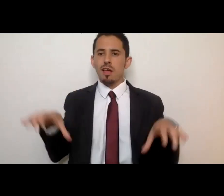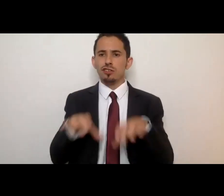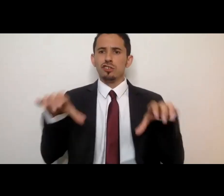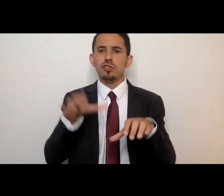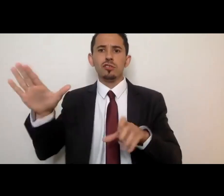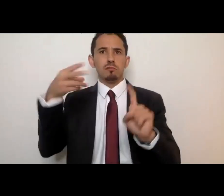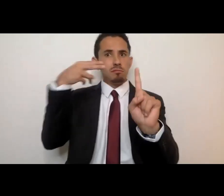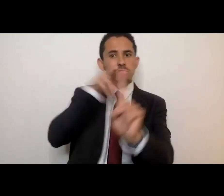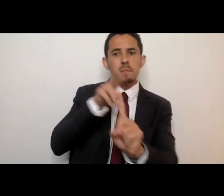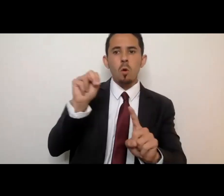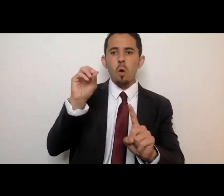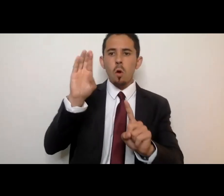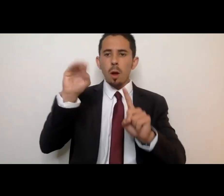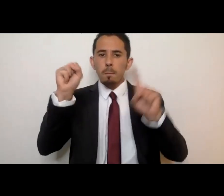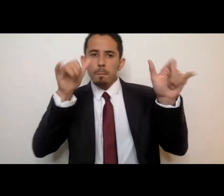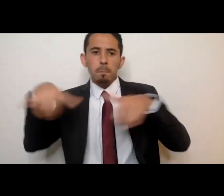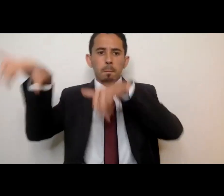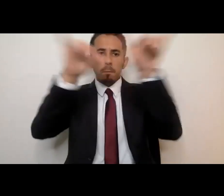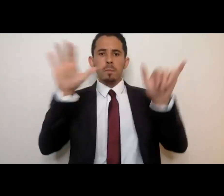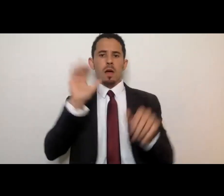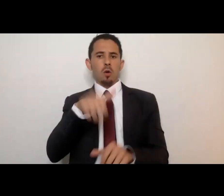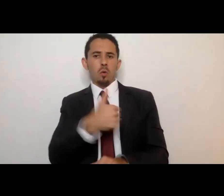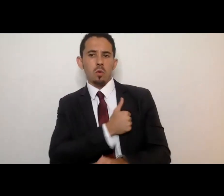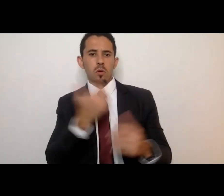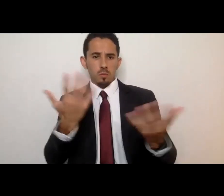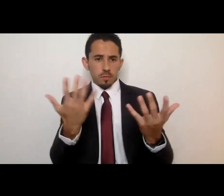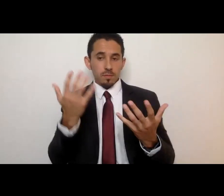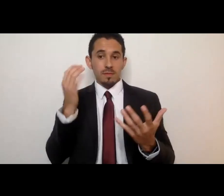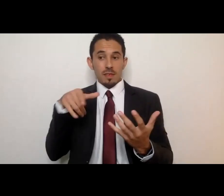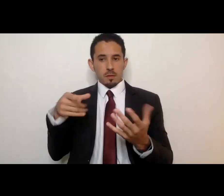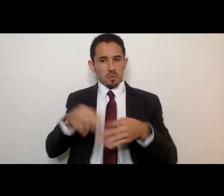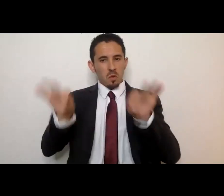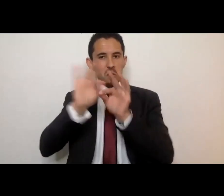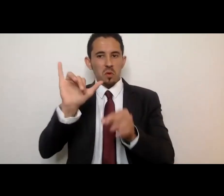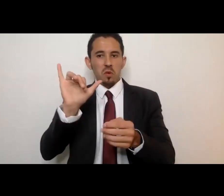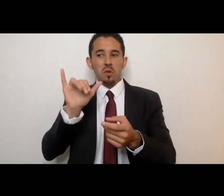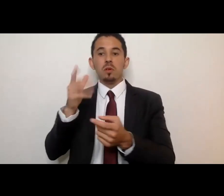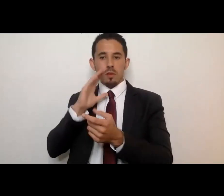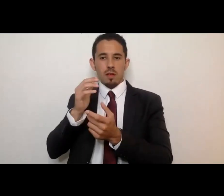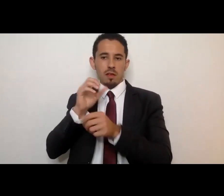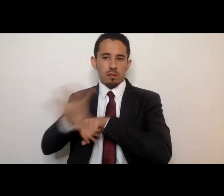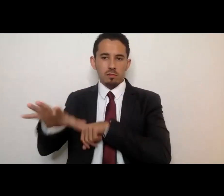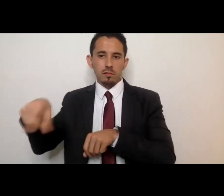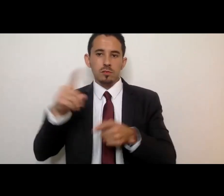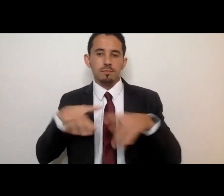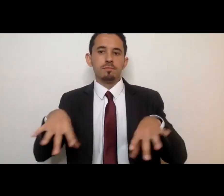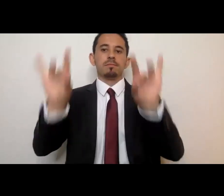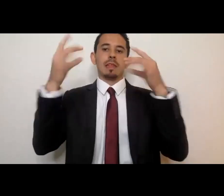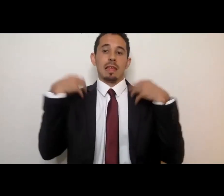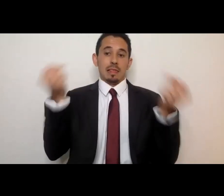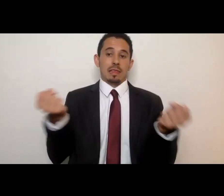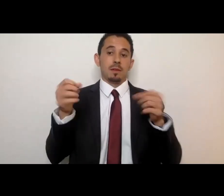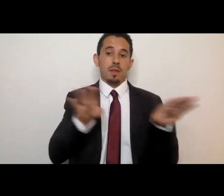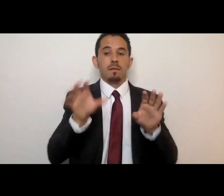theory of reasoned action. So whatever their belief is, what is the norms or the attitudes that surround them, because that